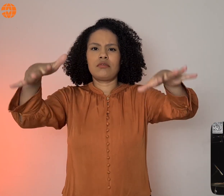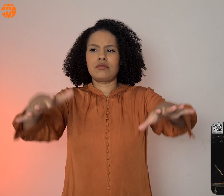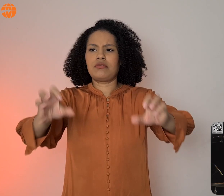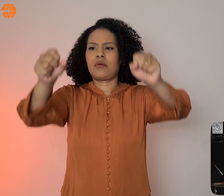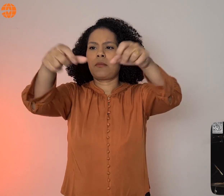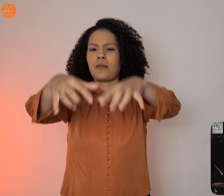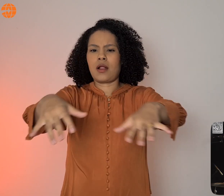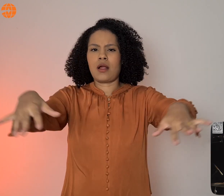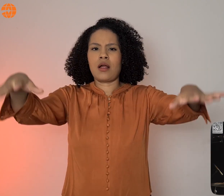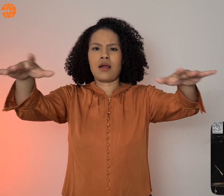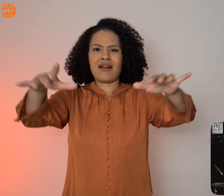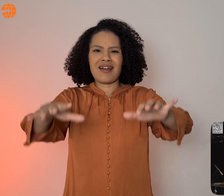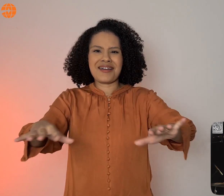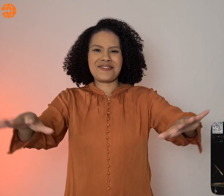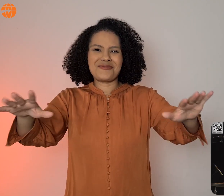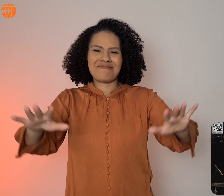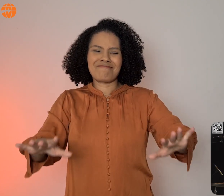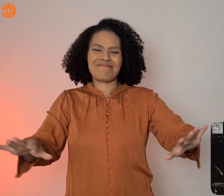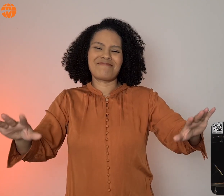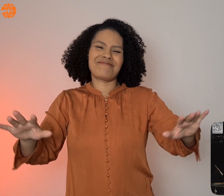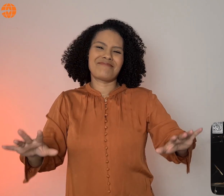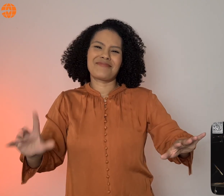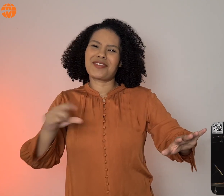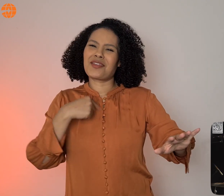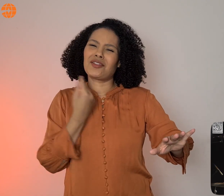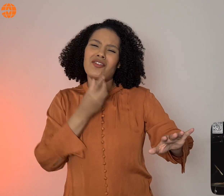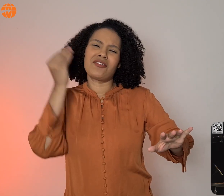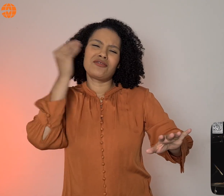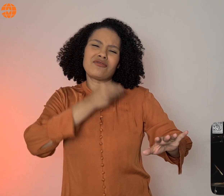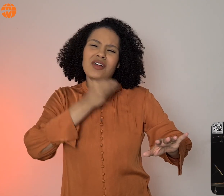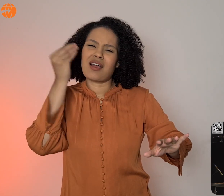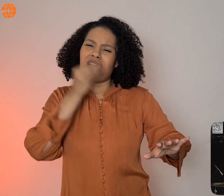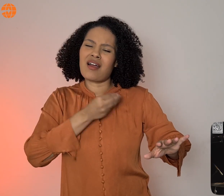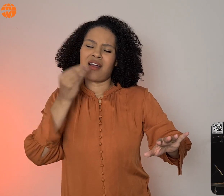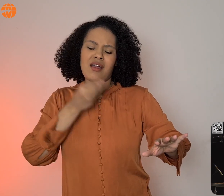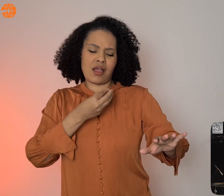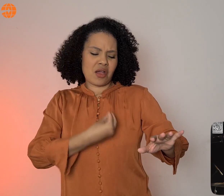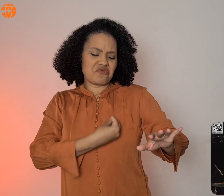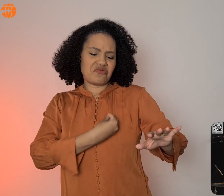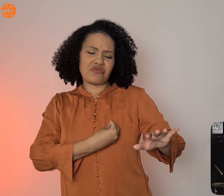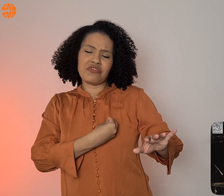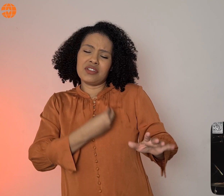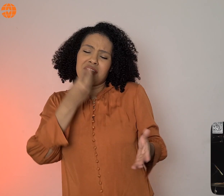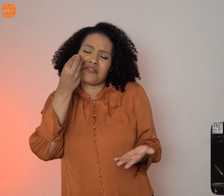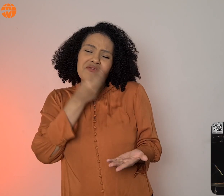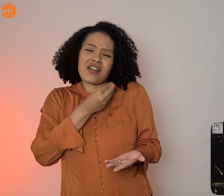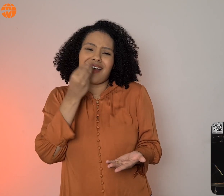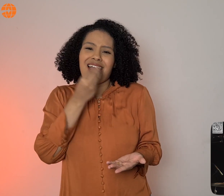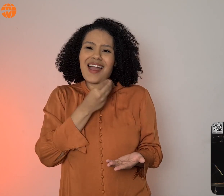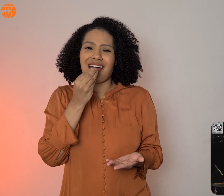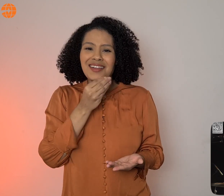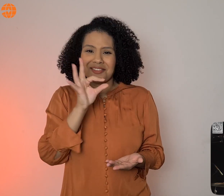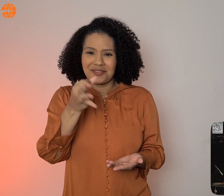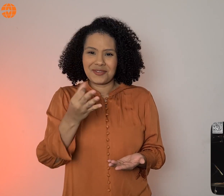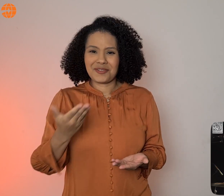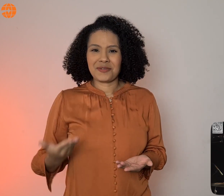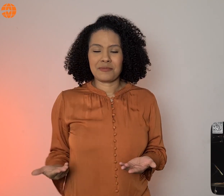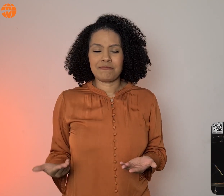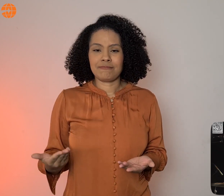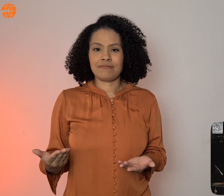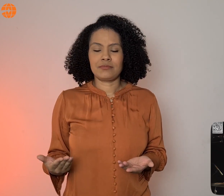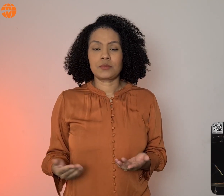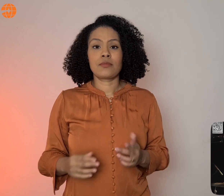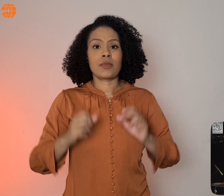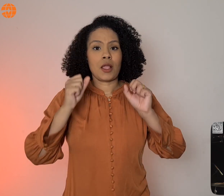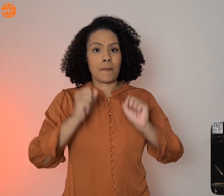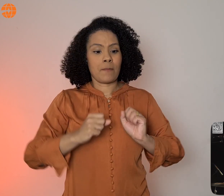so temporary, Nós somos tão passageiros, so brief, so fragile is our life. tão curtos e tão frágeis. Yet look